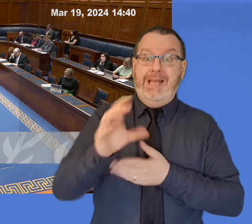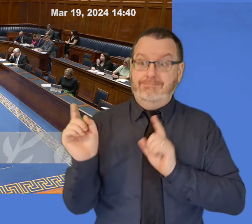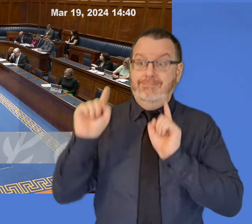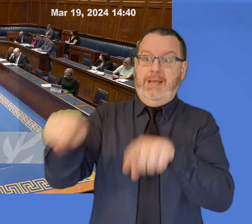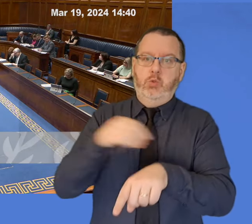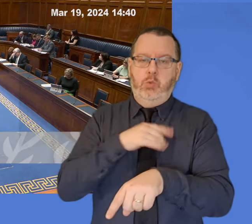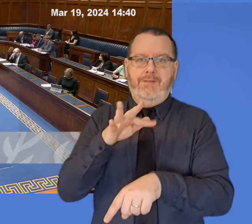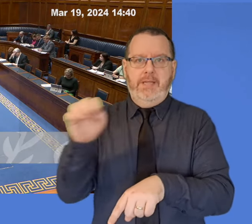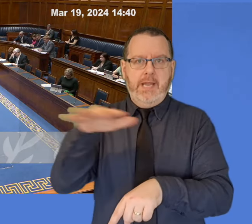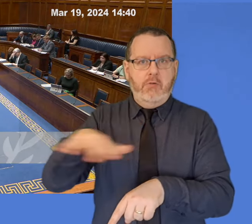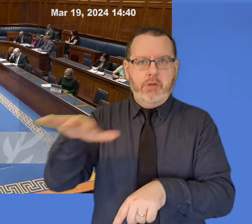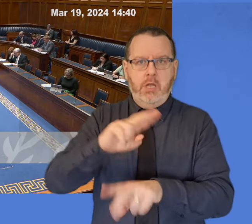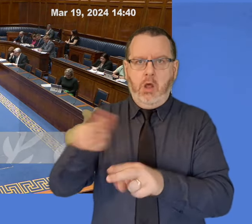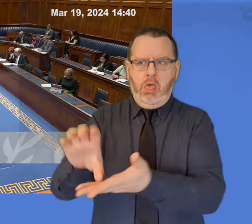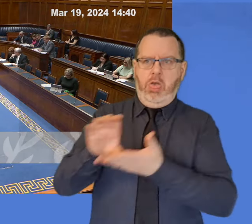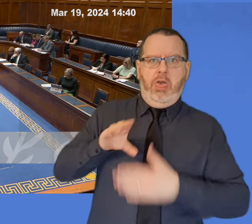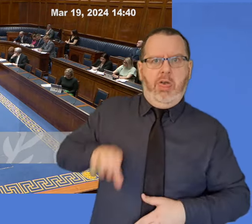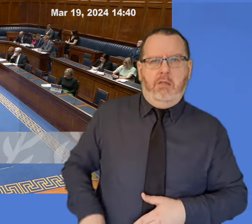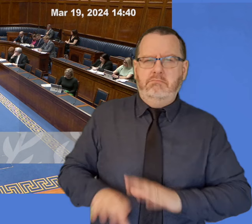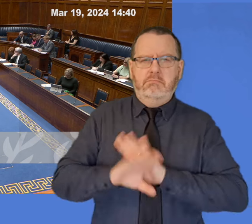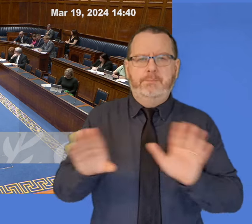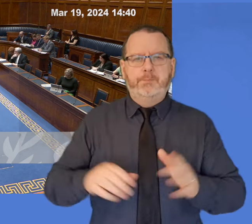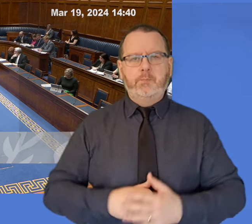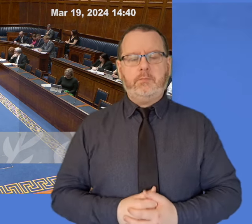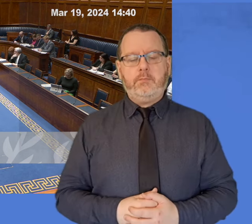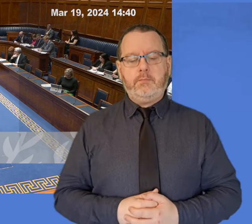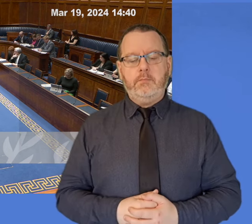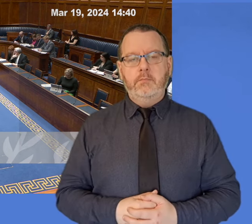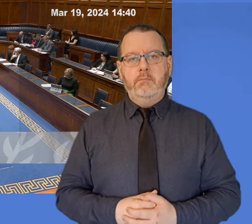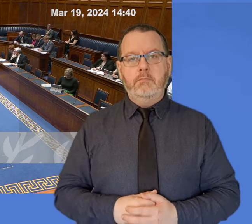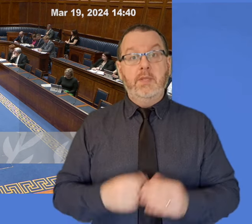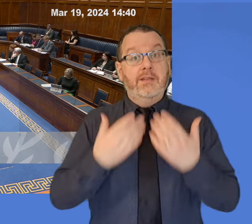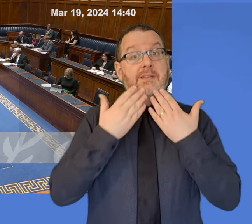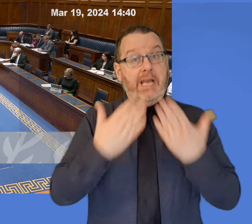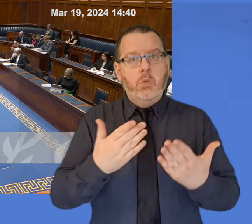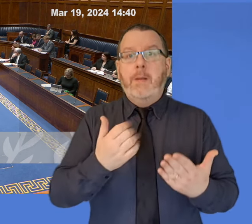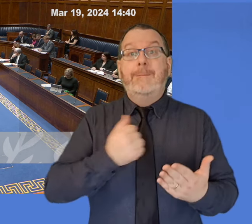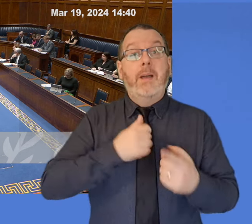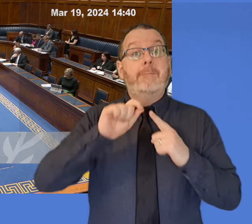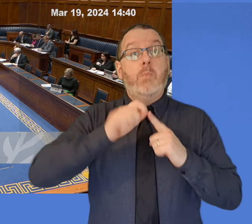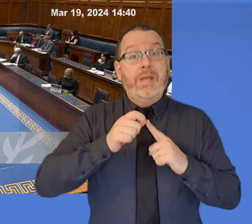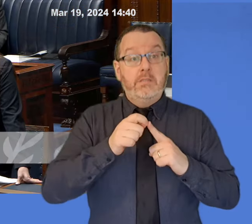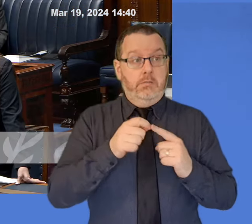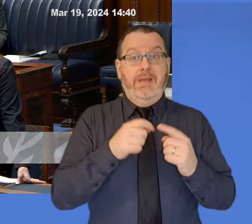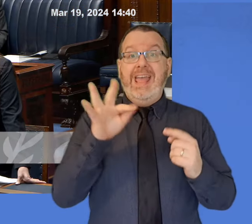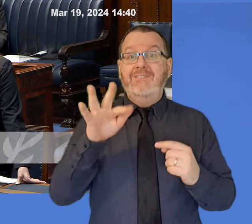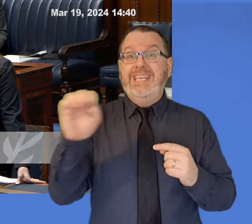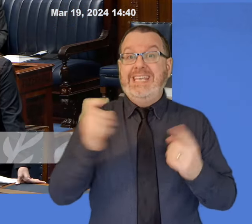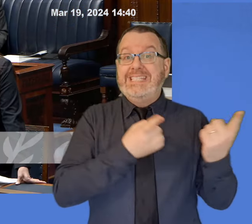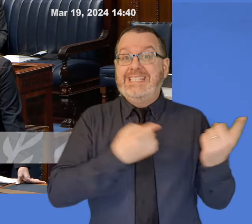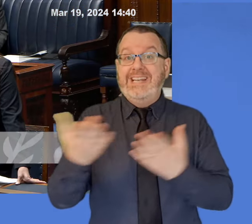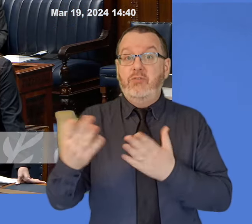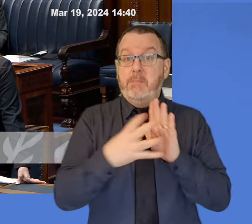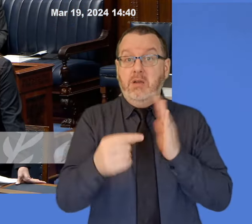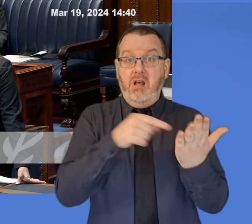I thank the Minister for his response. I suppose the real substantive point is that the review of the FE delivery model has stopped and started over the years, and